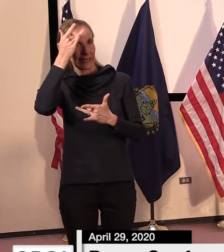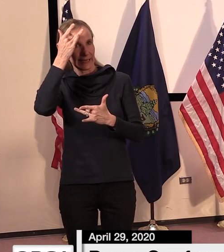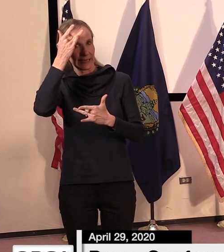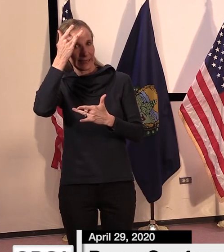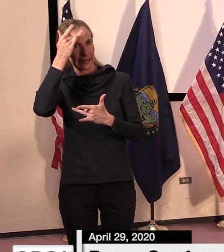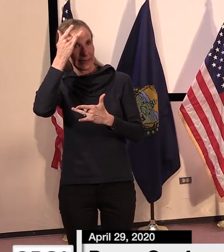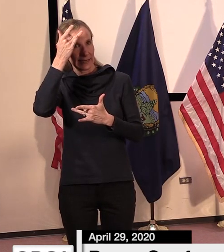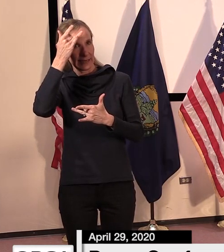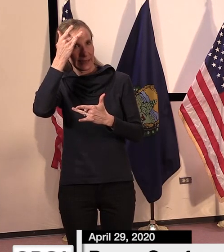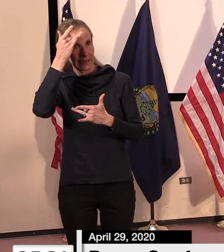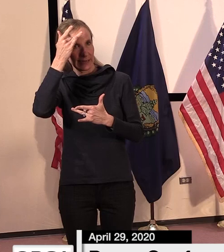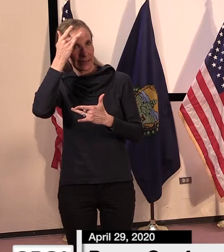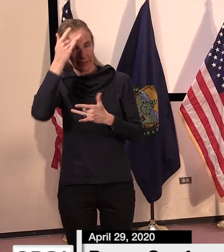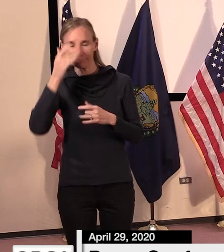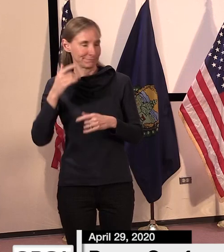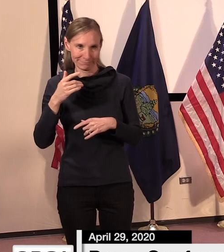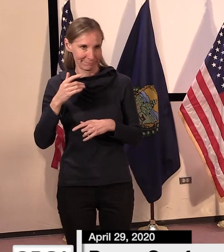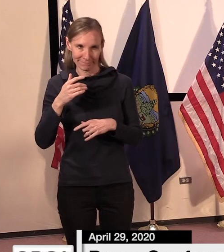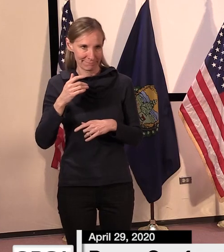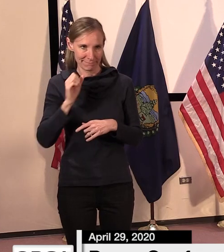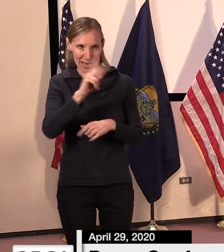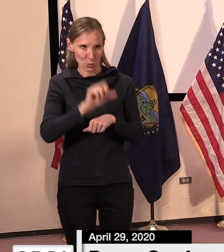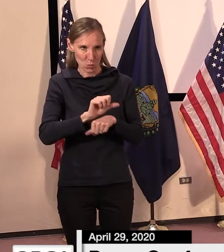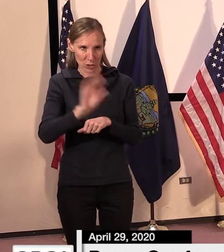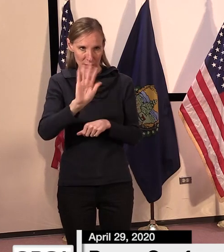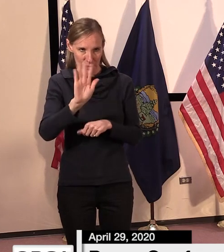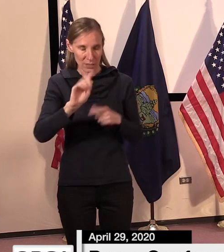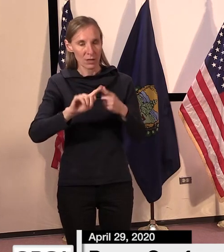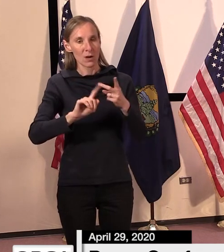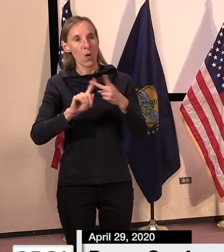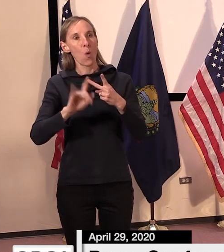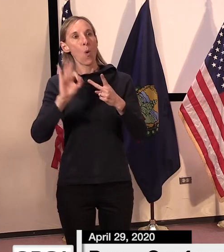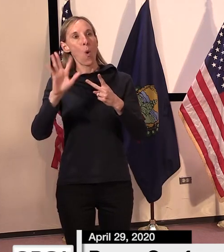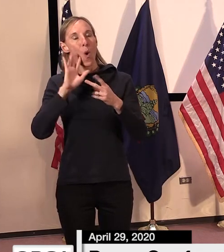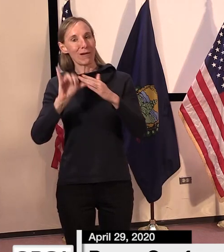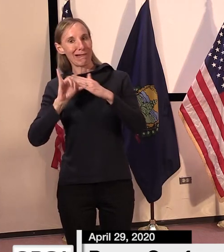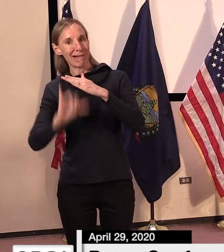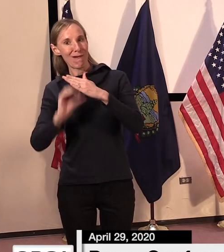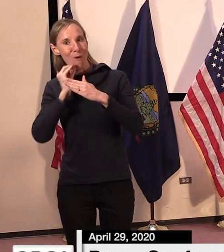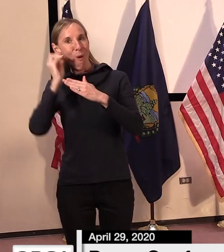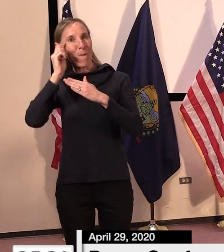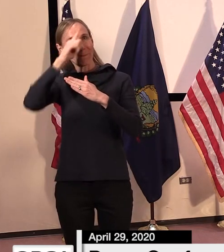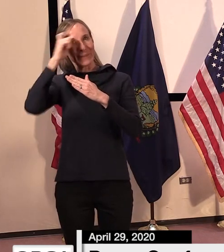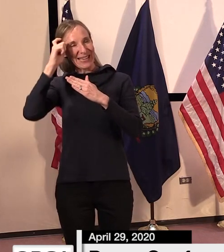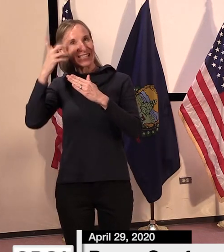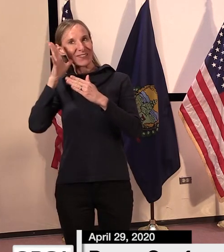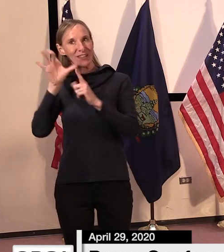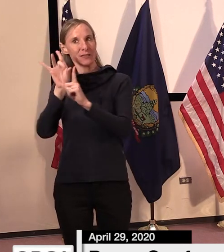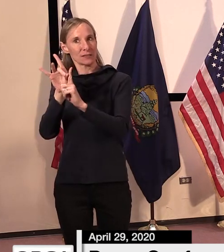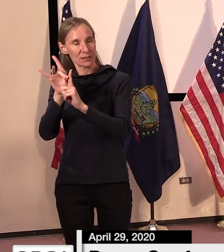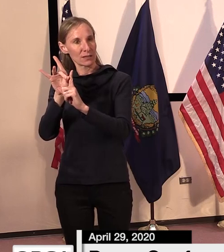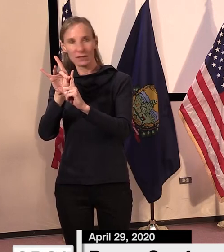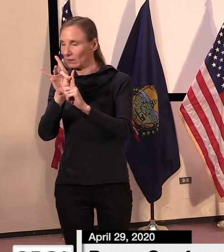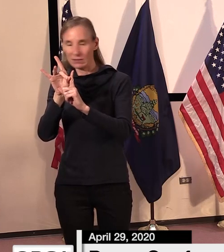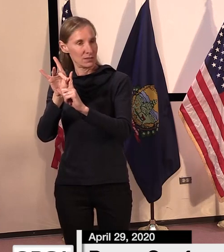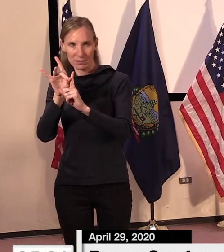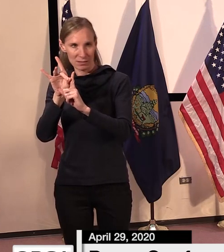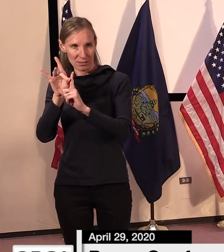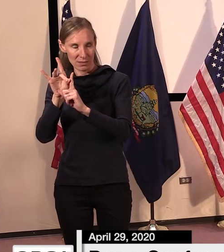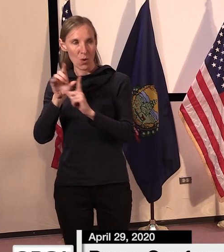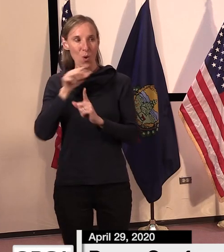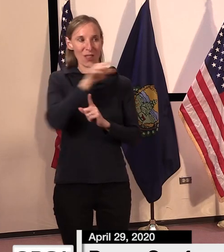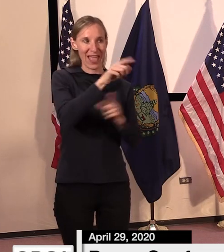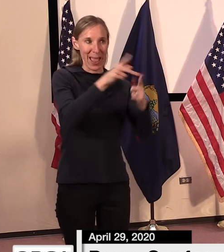person themselves is sick or isolated, if there is unreasonable or undue risk of exposure within the place